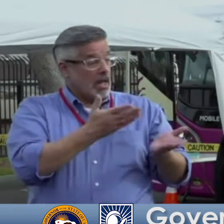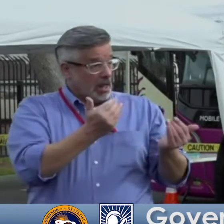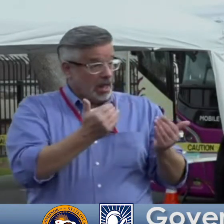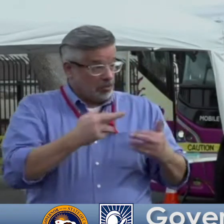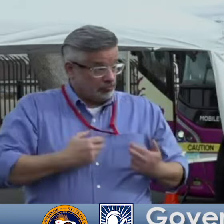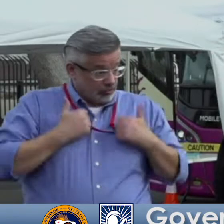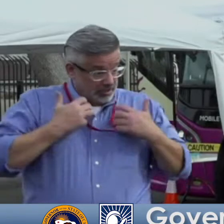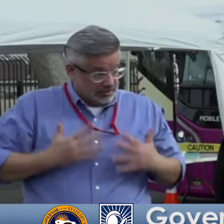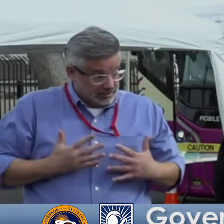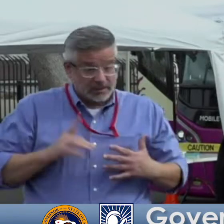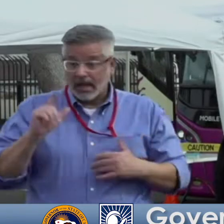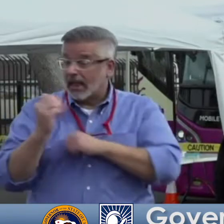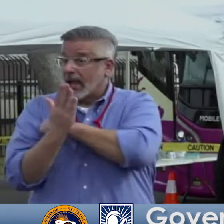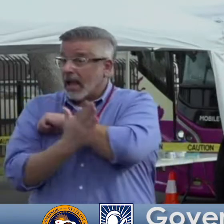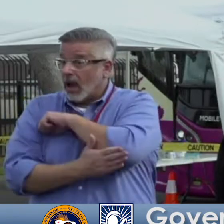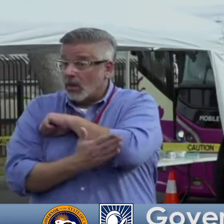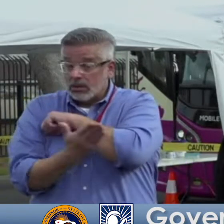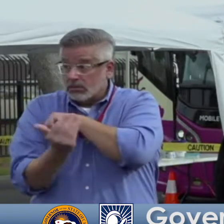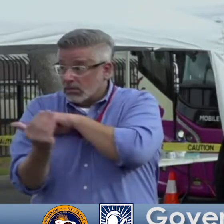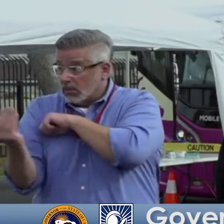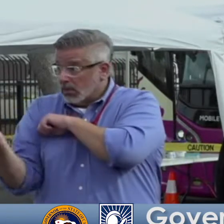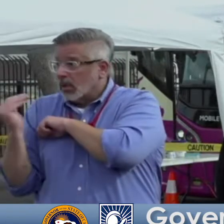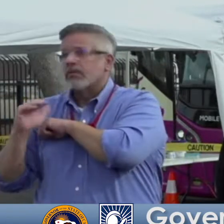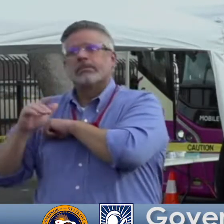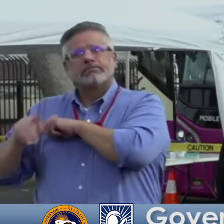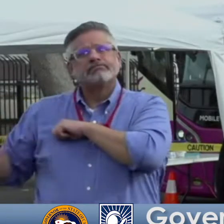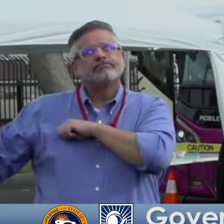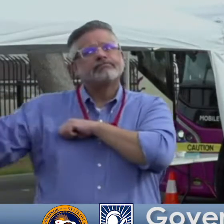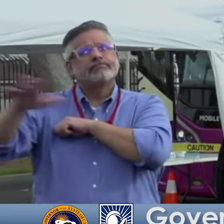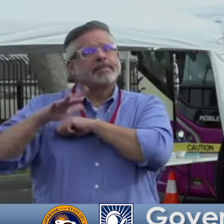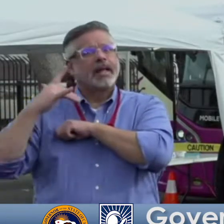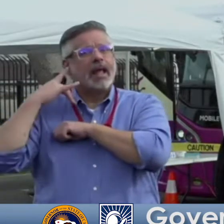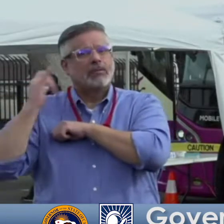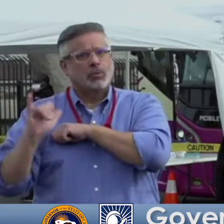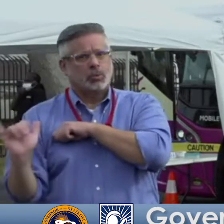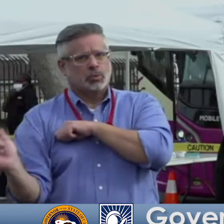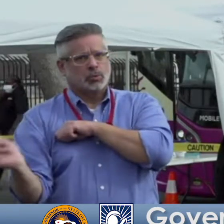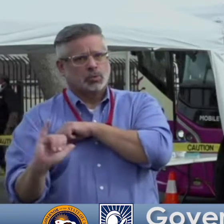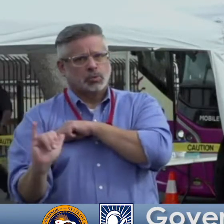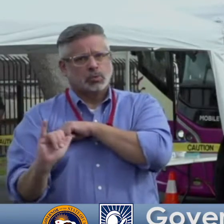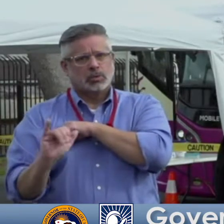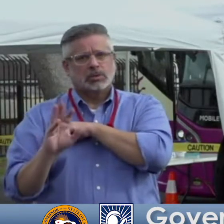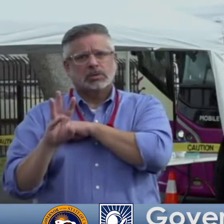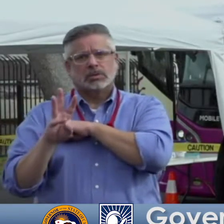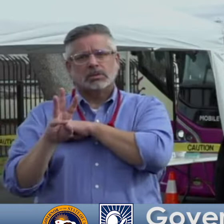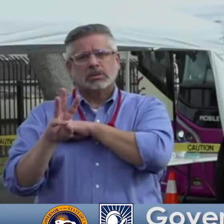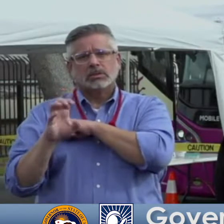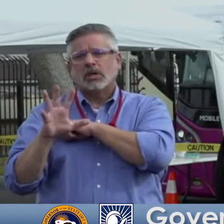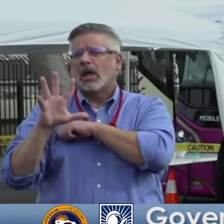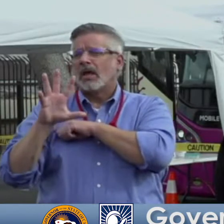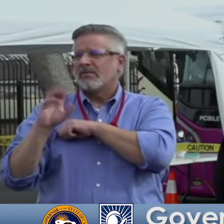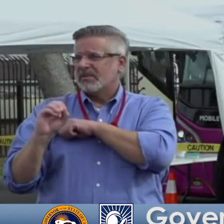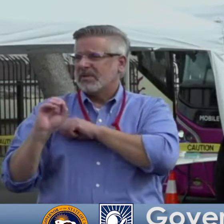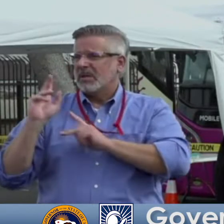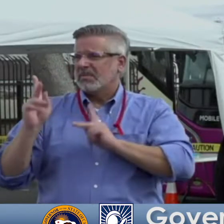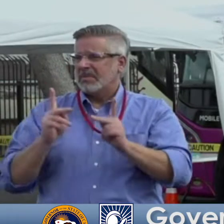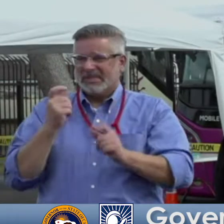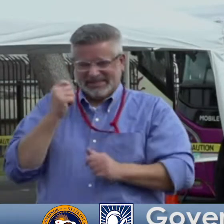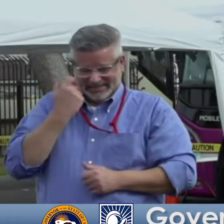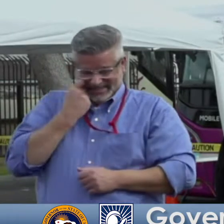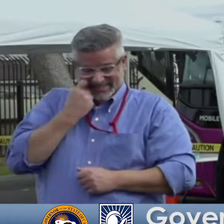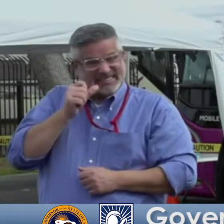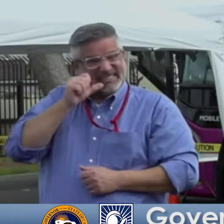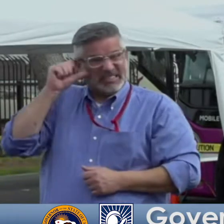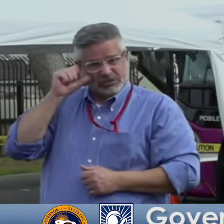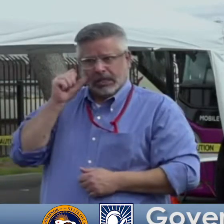in Paramount and LA County, but residents all across the state of California. Roughly 650 or so folks were served just yesterday